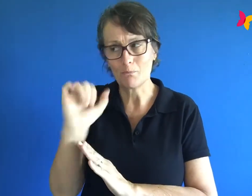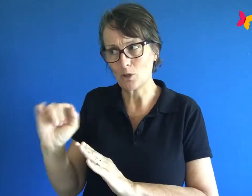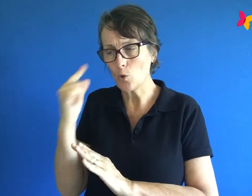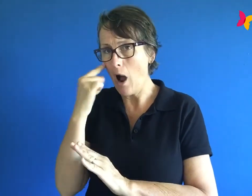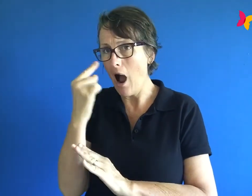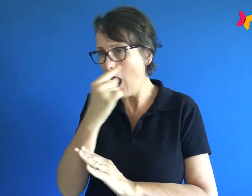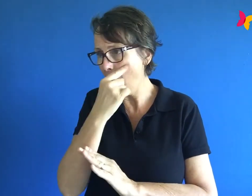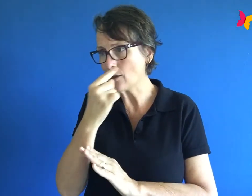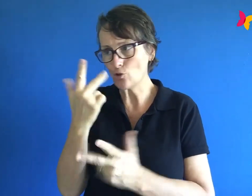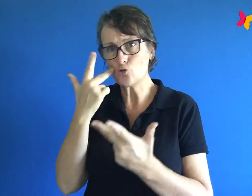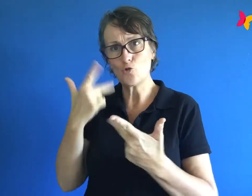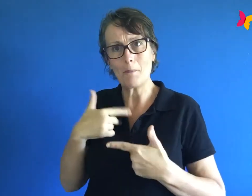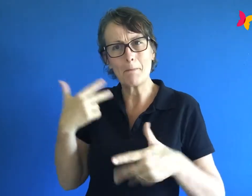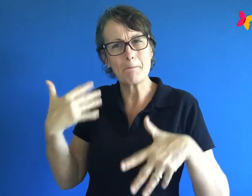pain?